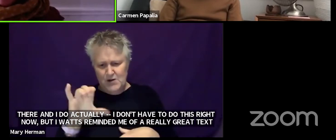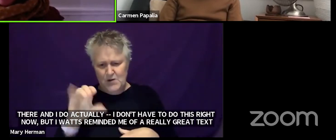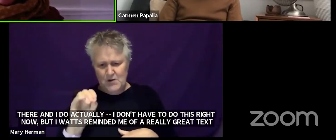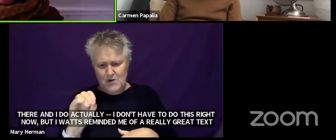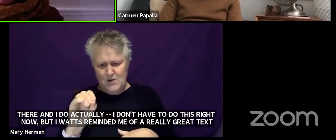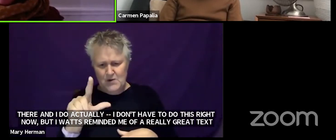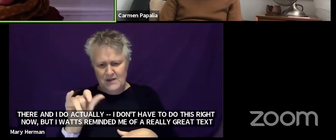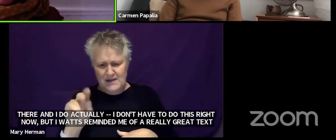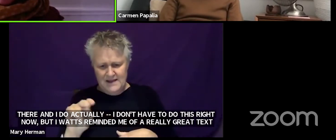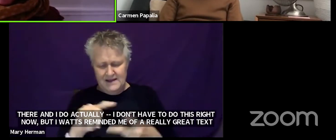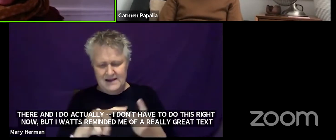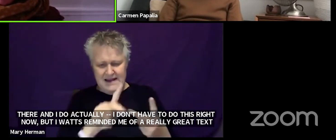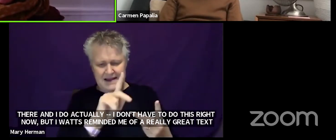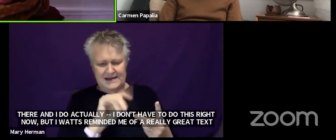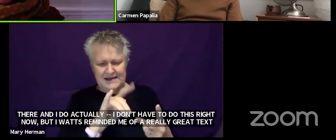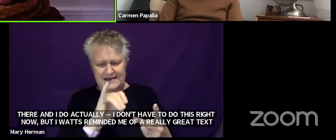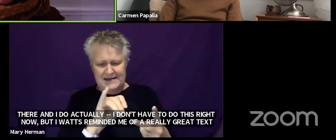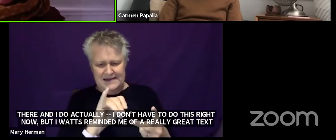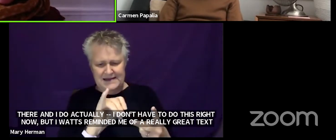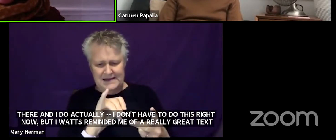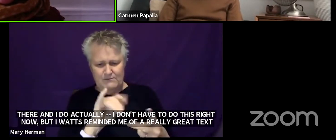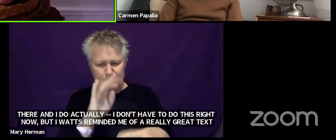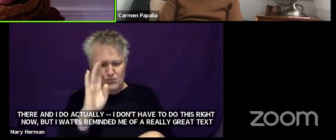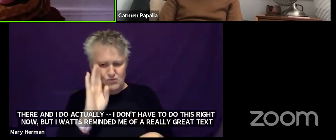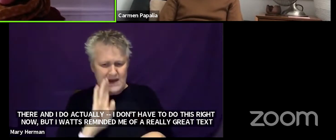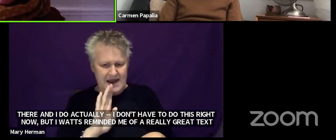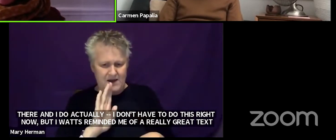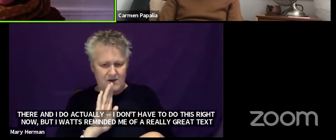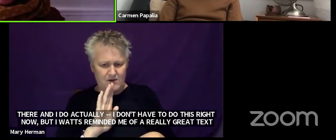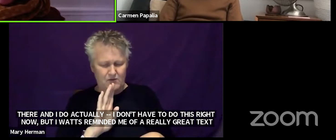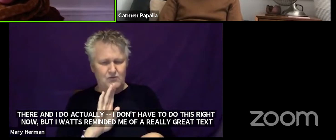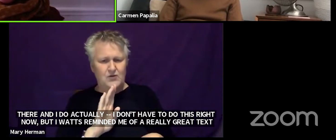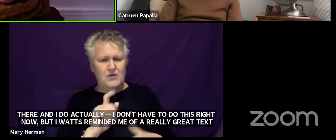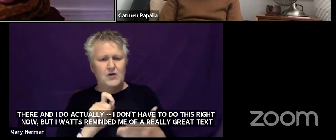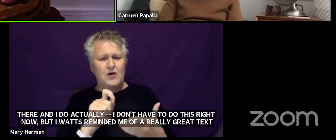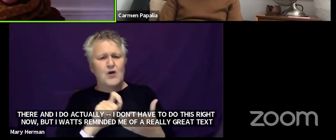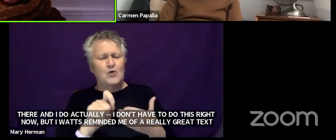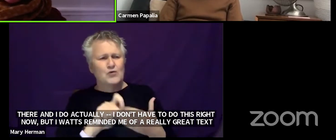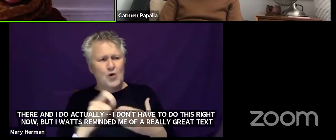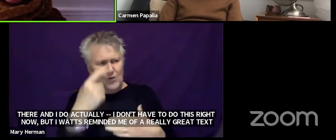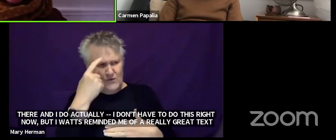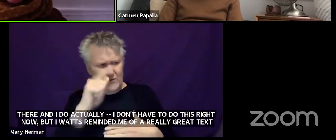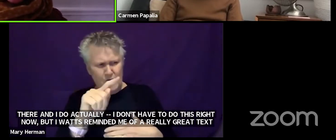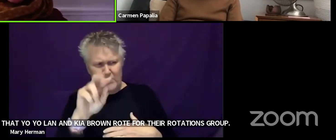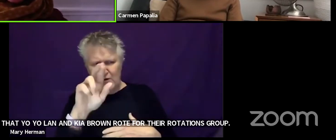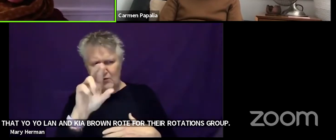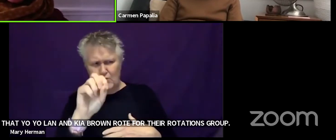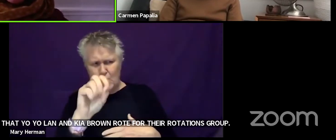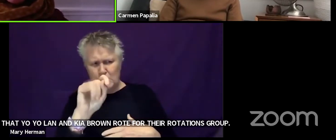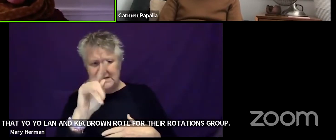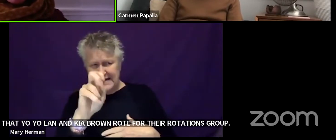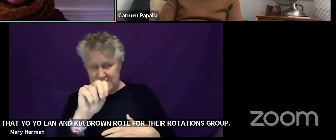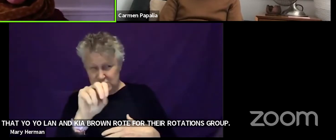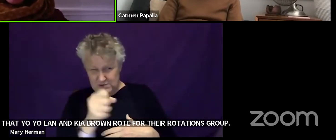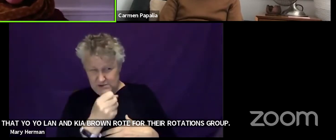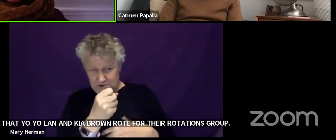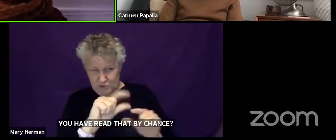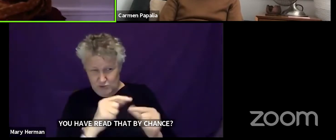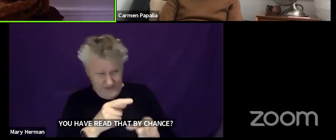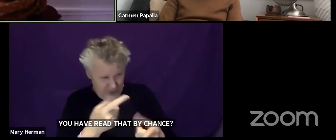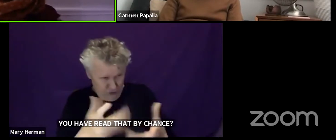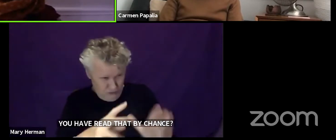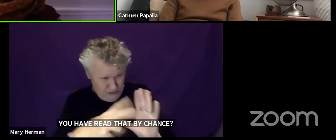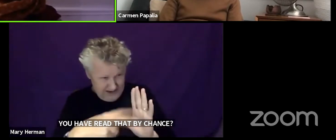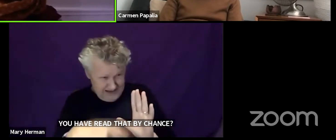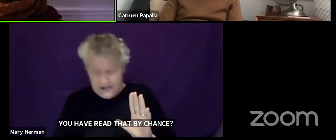Kiki Brown wrote for their rotations group. Have you read that by chance? Mm-mm. No.